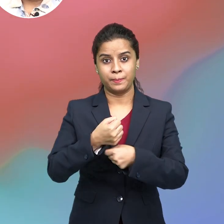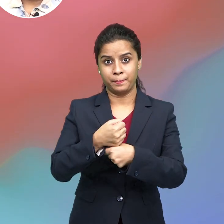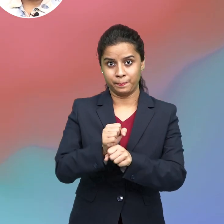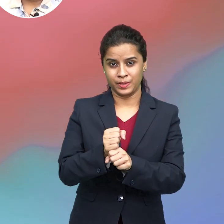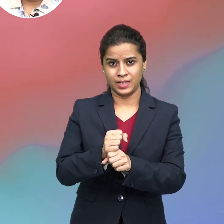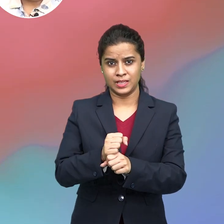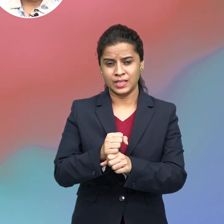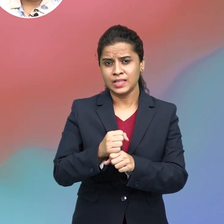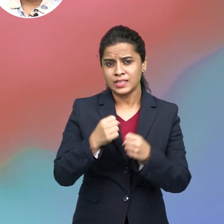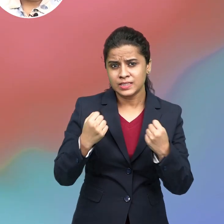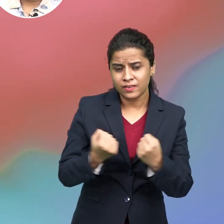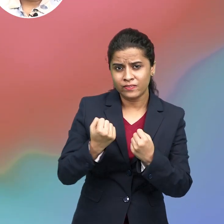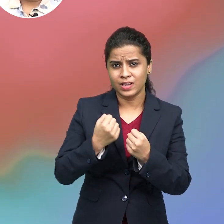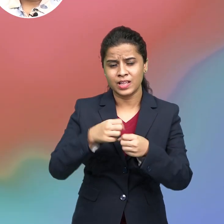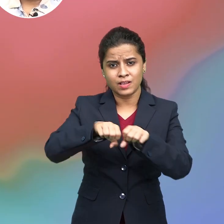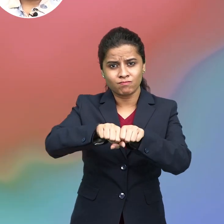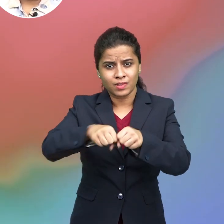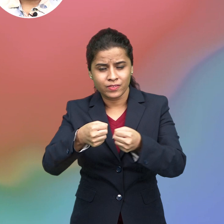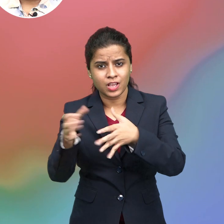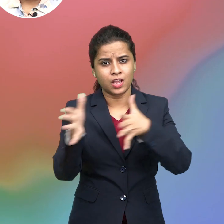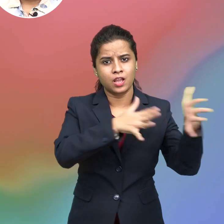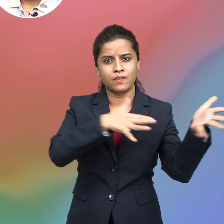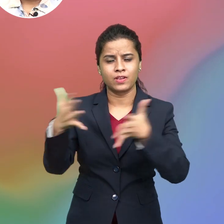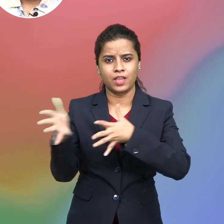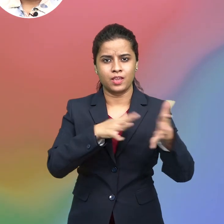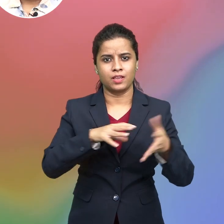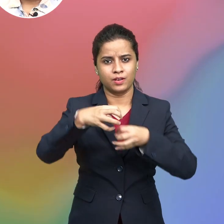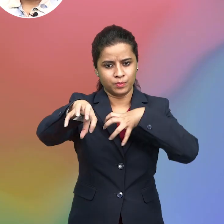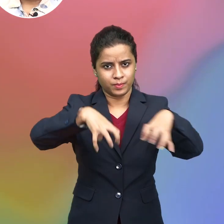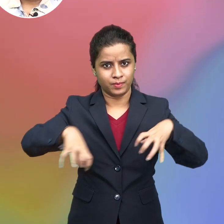making efficient diffusion of air.